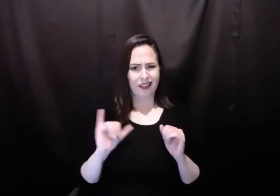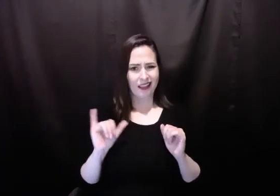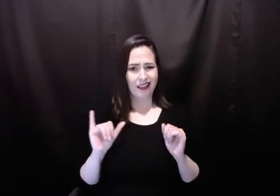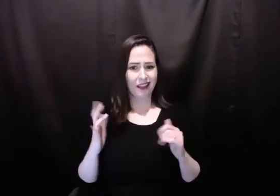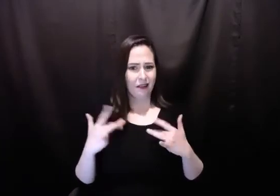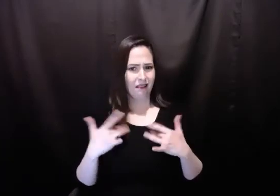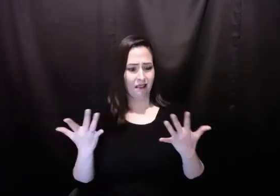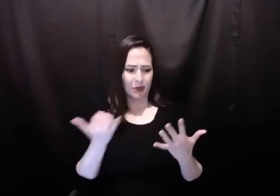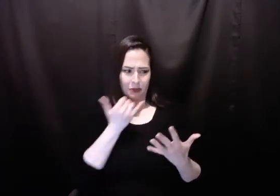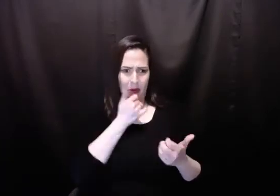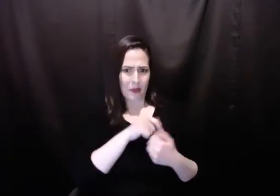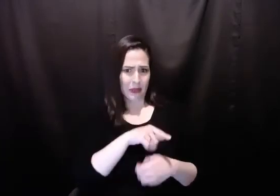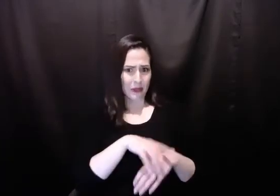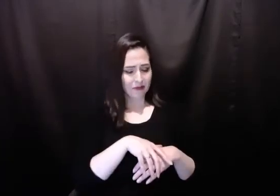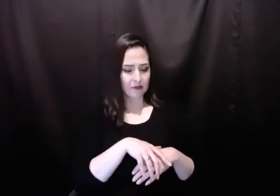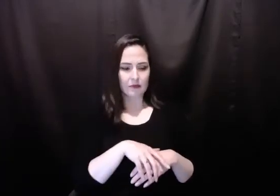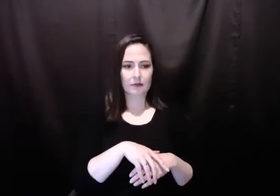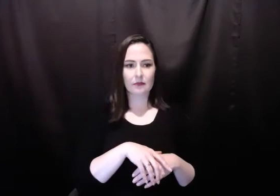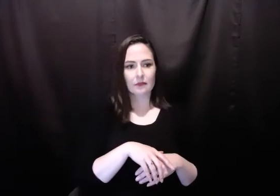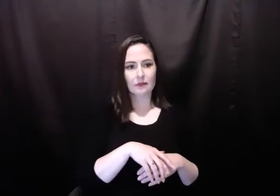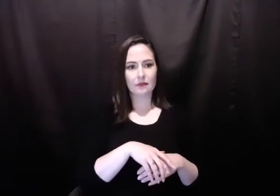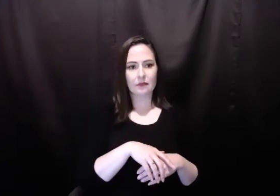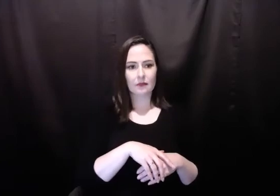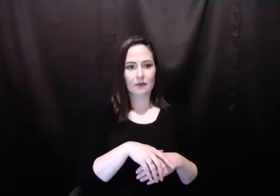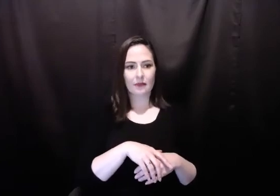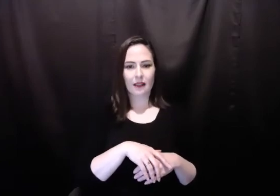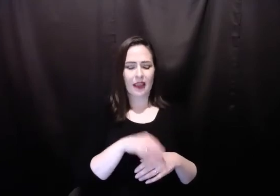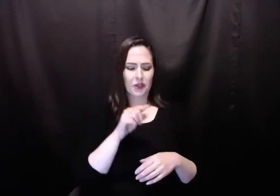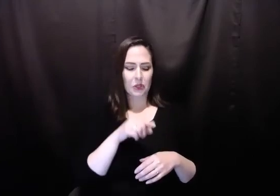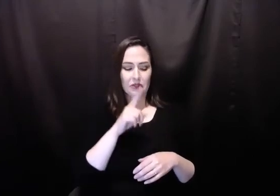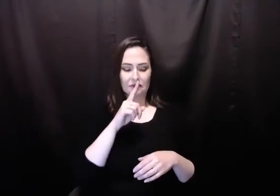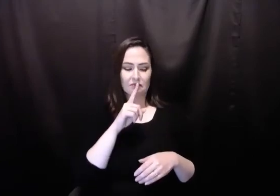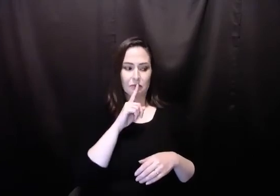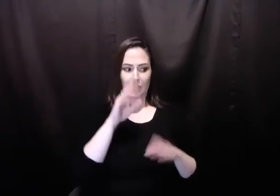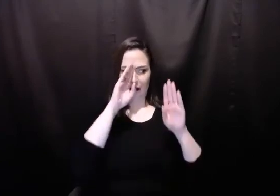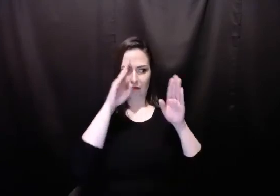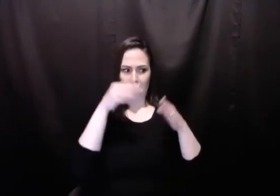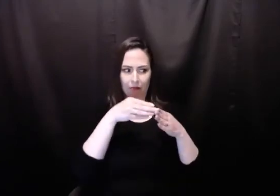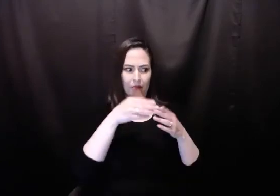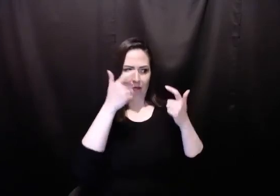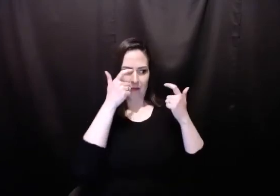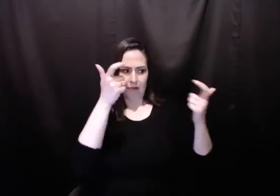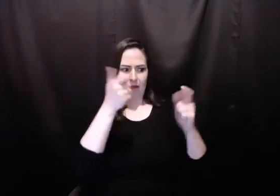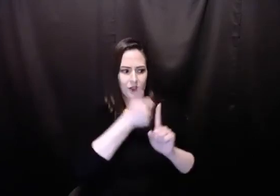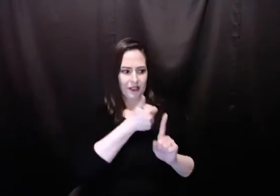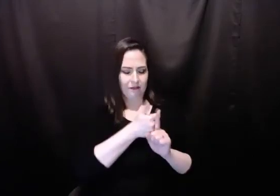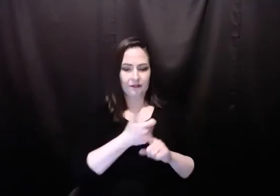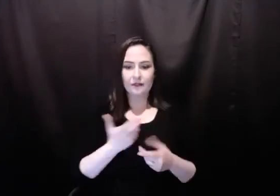you, I just believe it's important for us to remember that self-care is self-care. It is